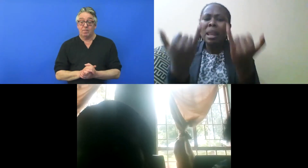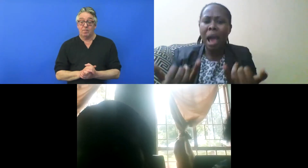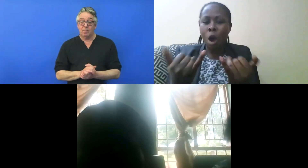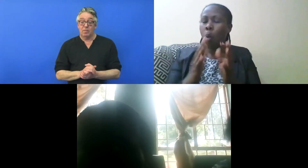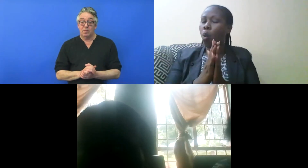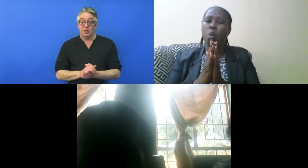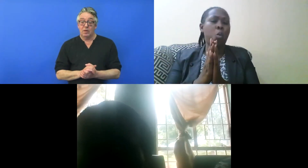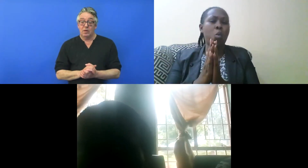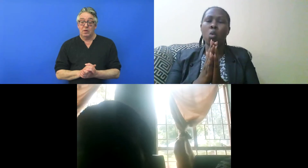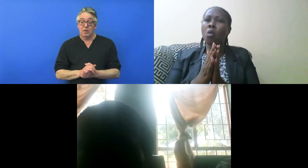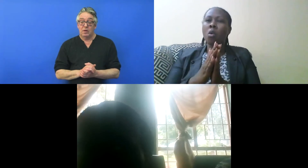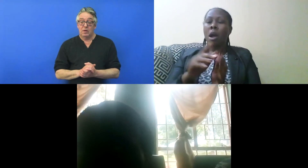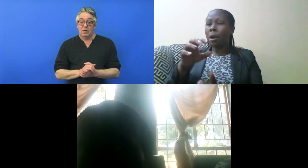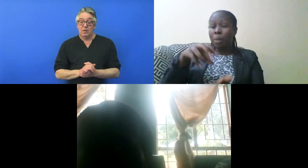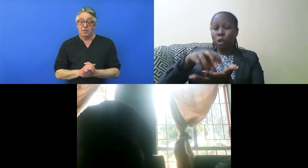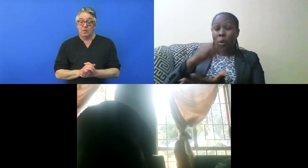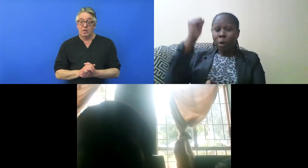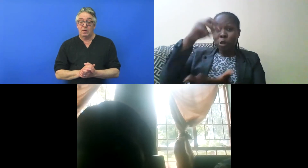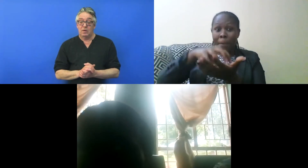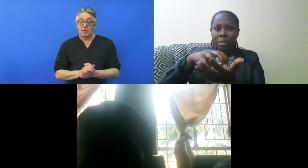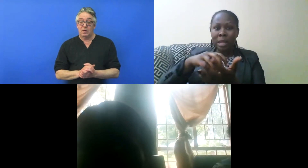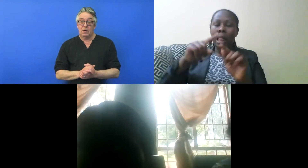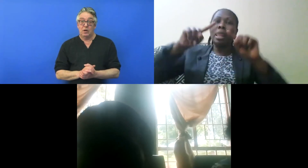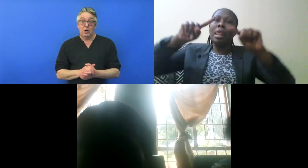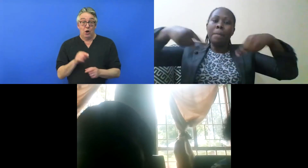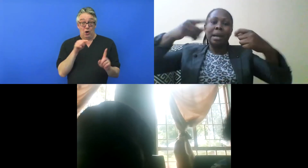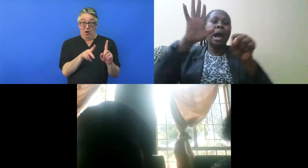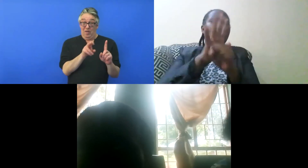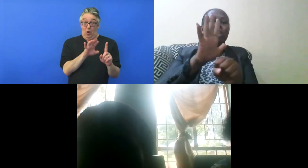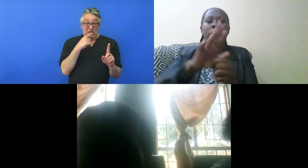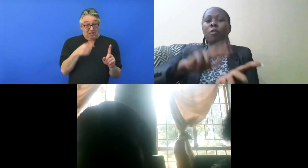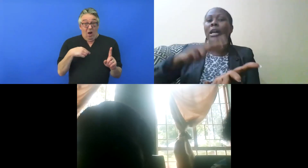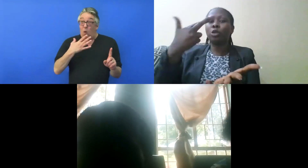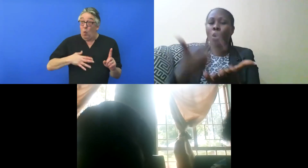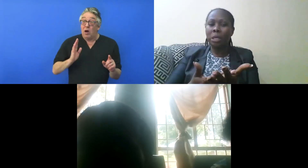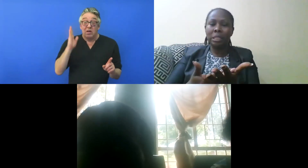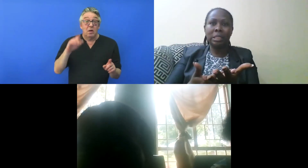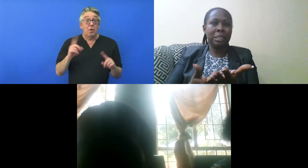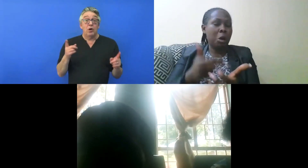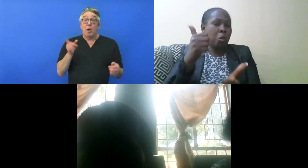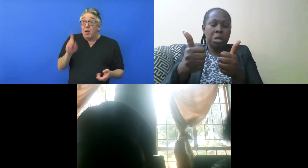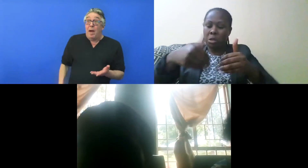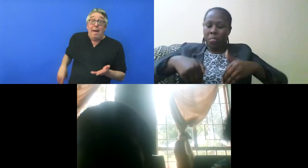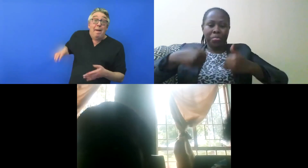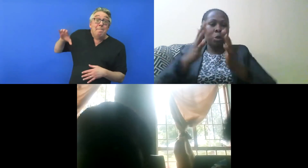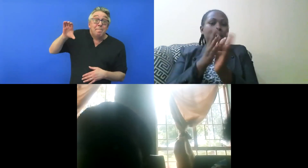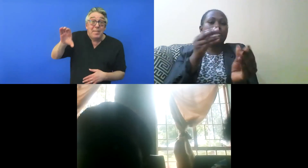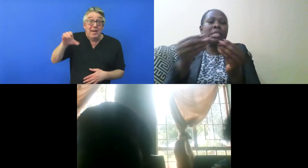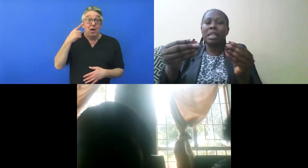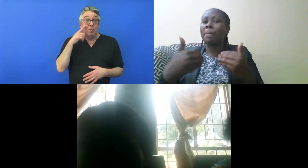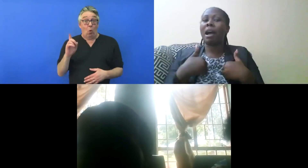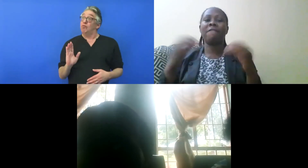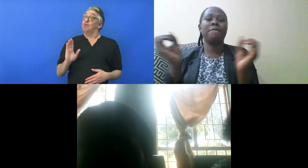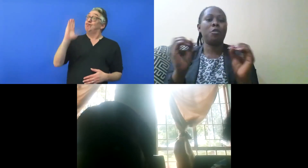but the only challenge is the money involved. So it demands a lot of resources, which